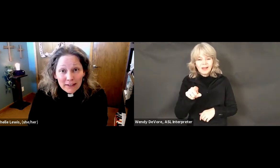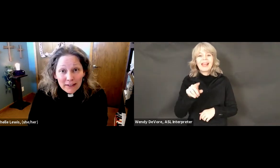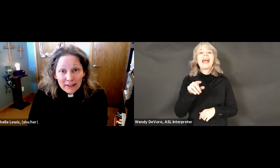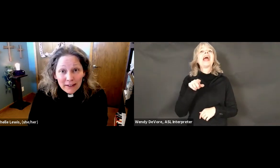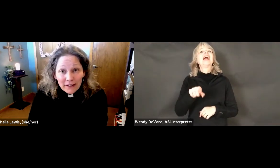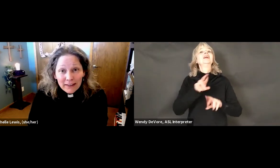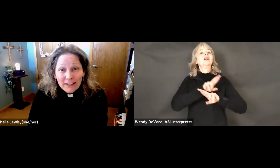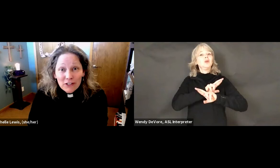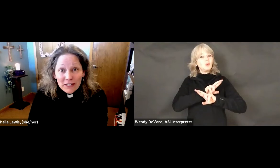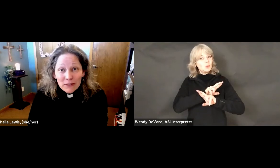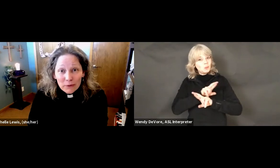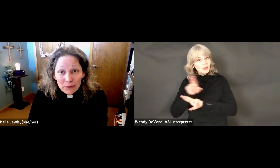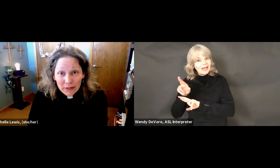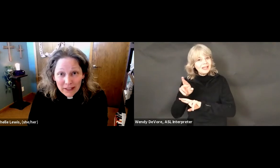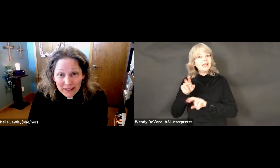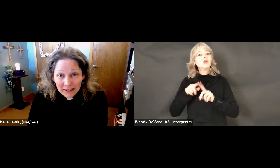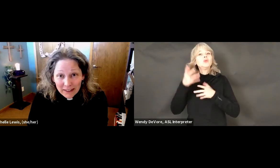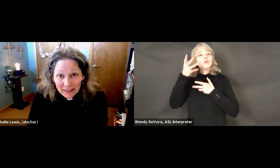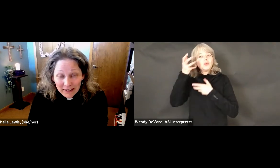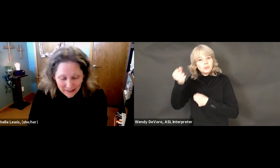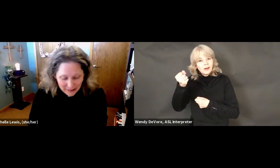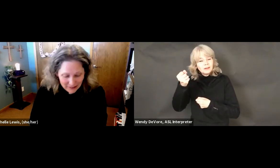trust that Jesus will do it?